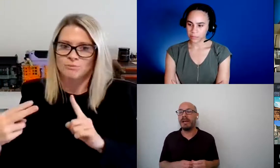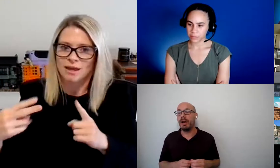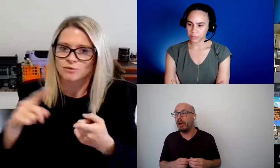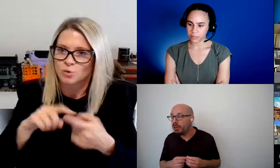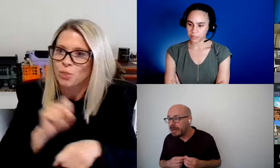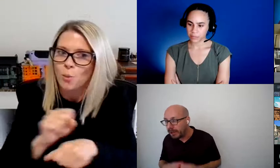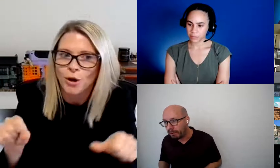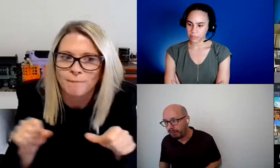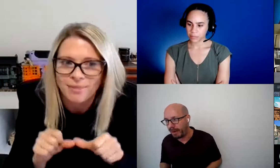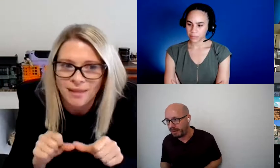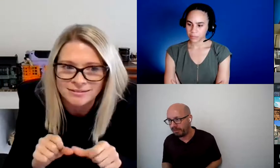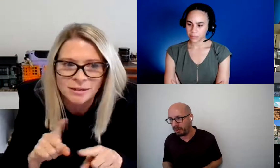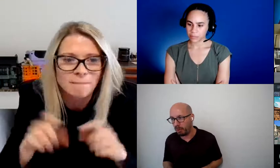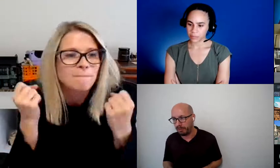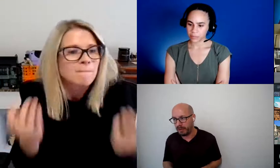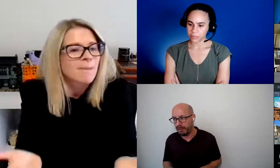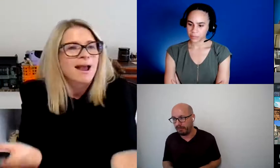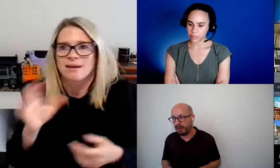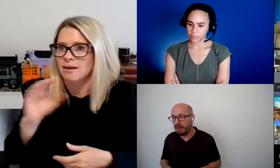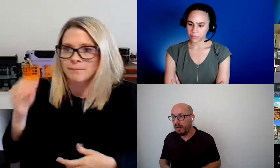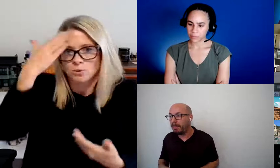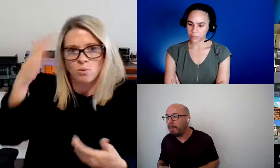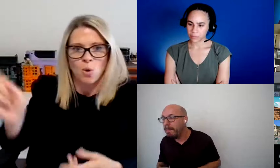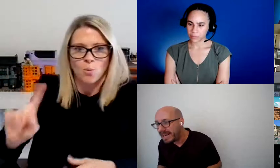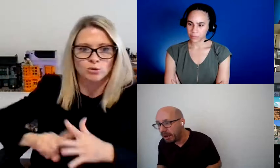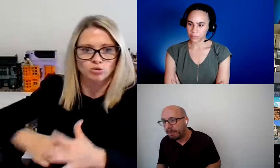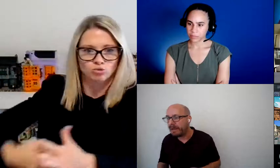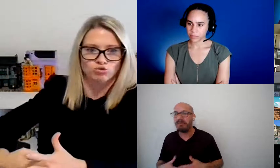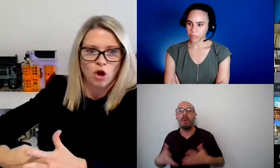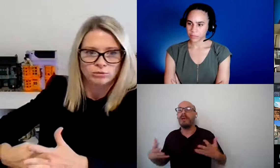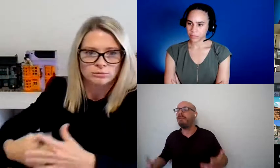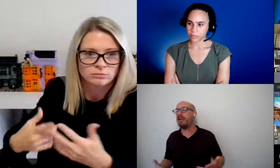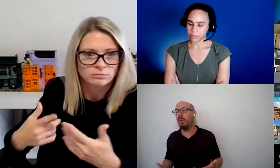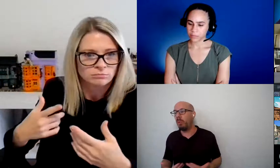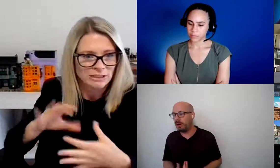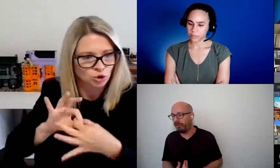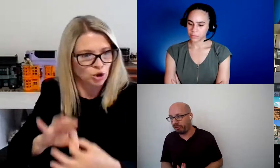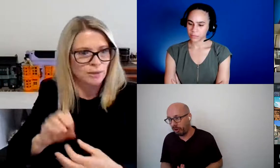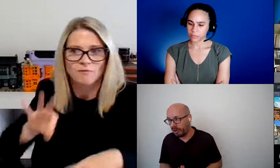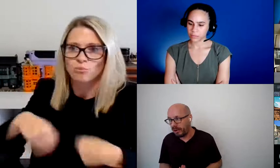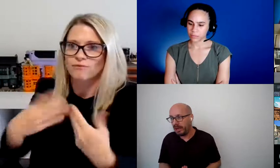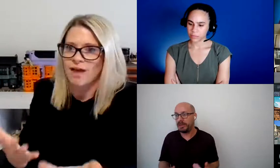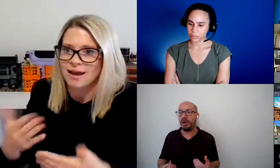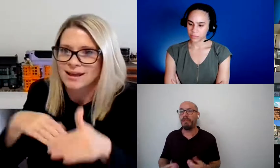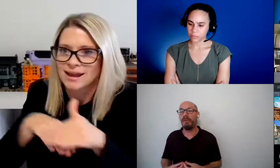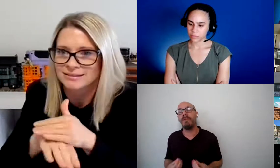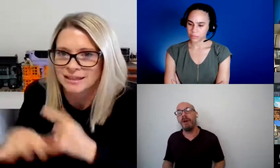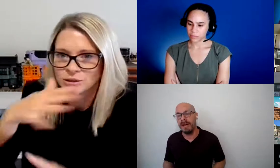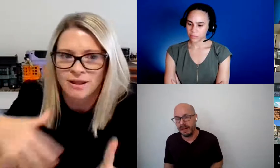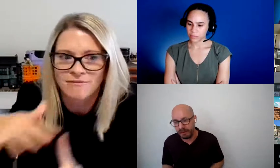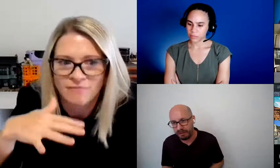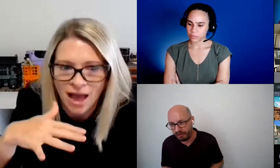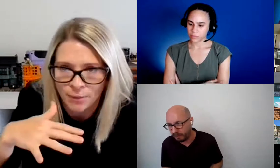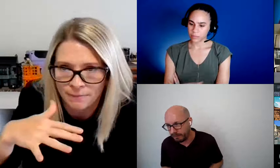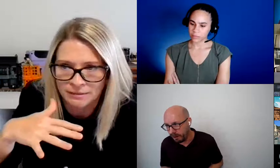can bring a unique perspective to the workplace, but many companies don't even know where to start in terms of providing an accessible